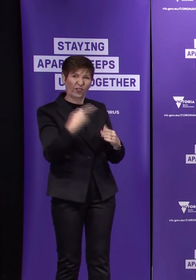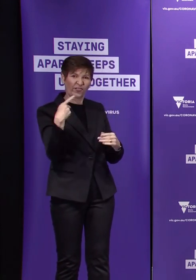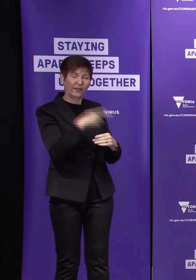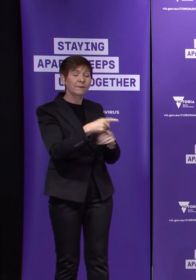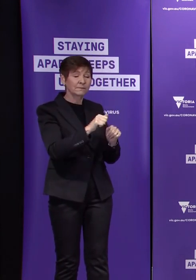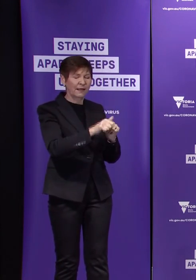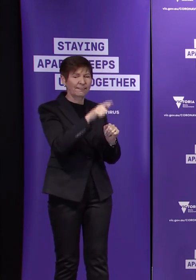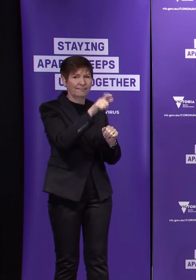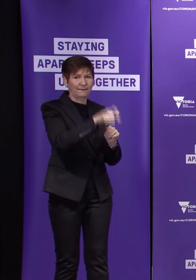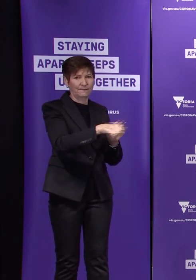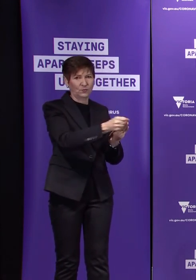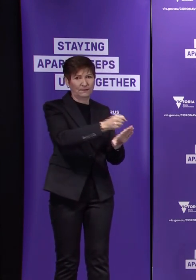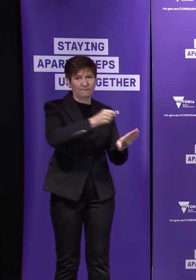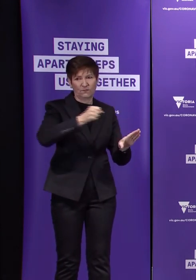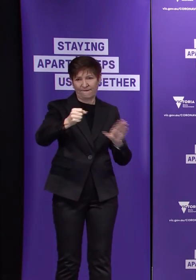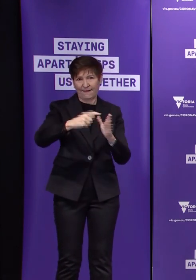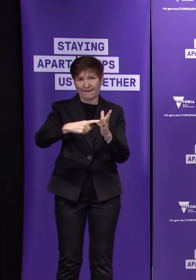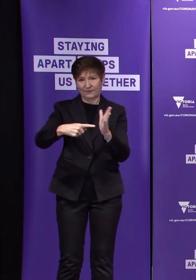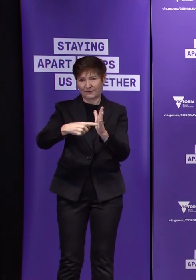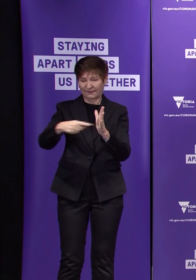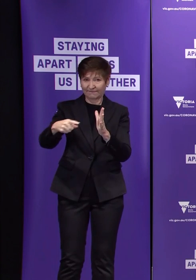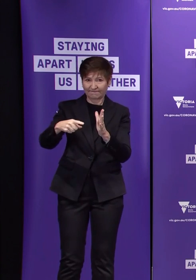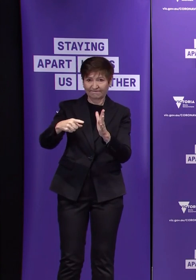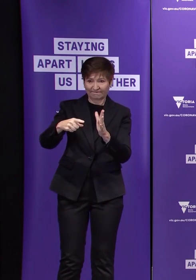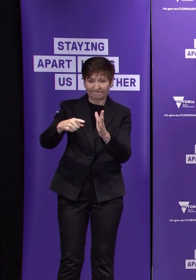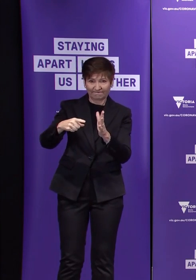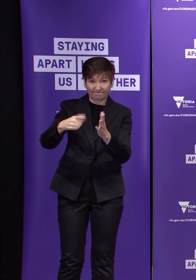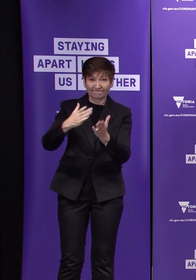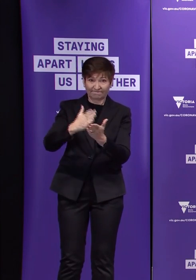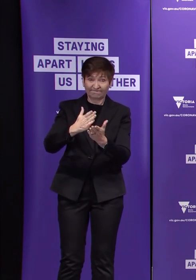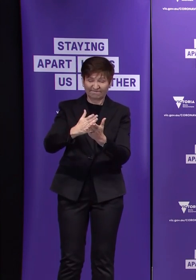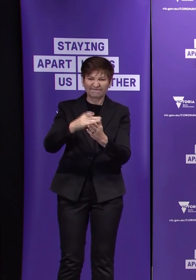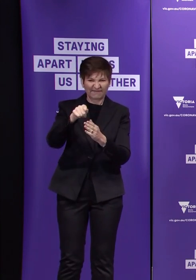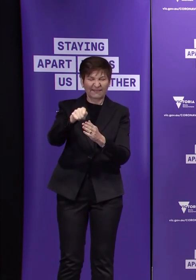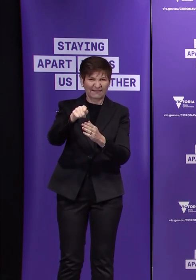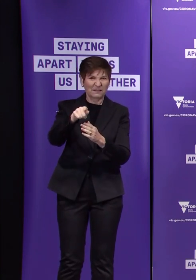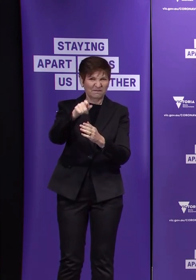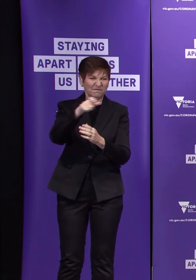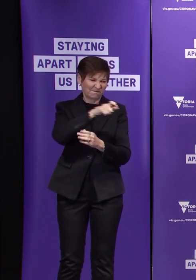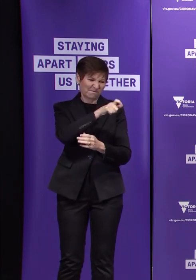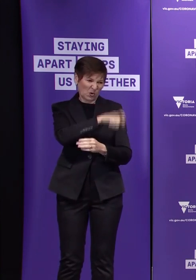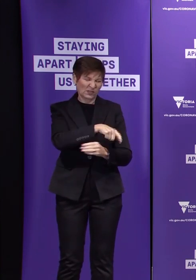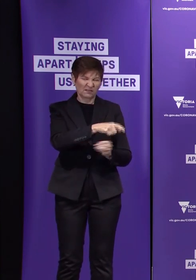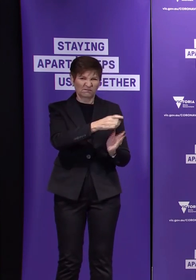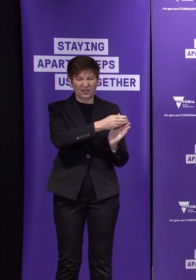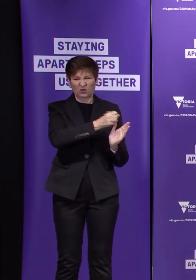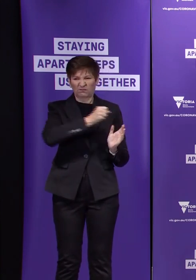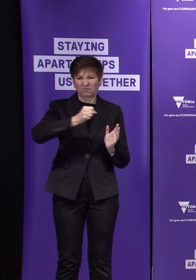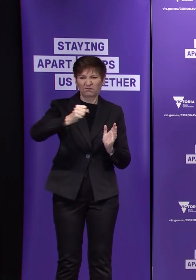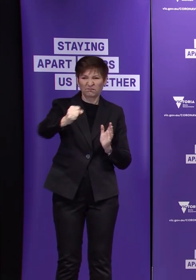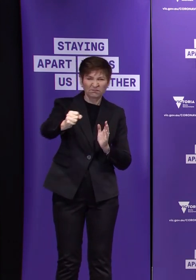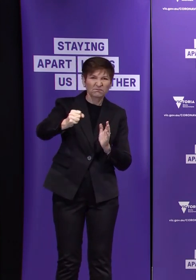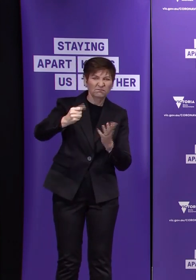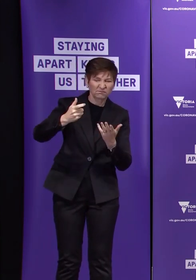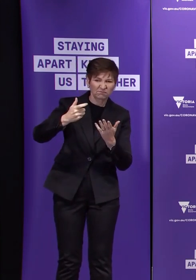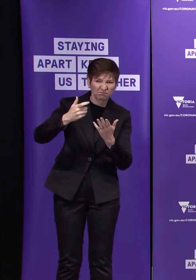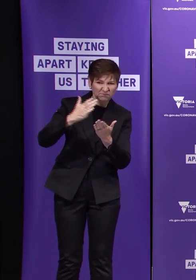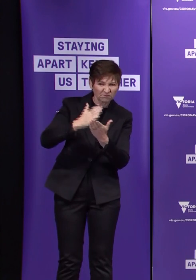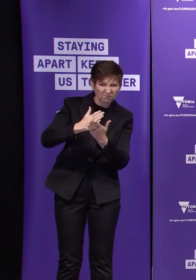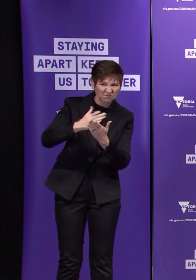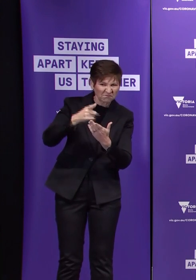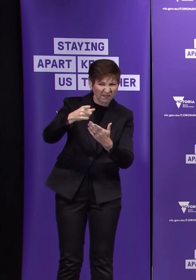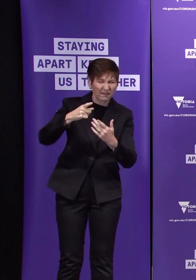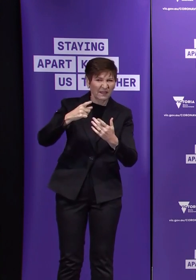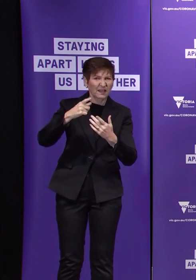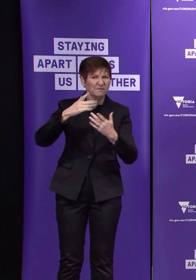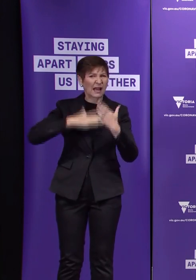to us has demonstrated that the perpetrator response was demonstrating a need. So we